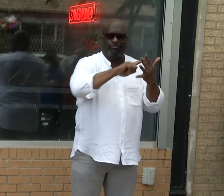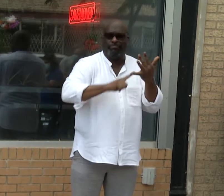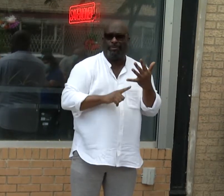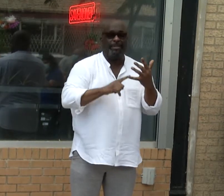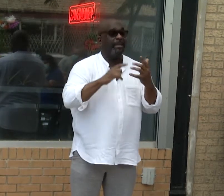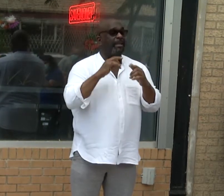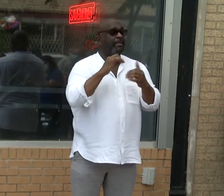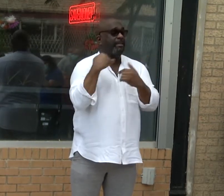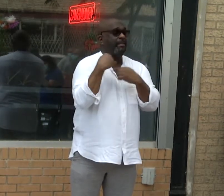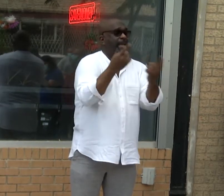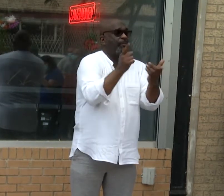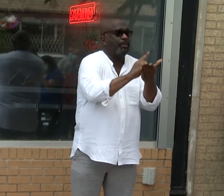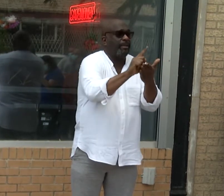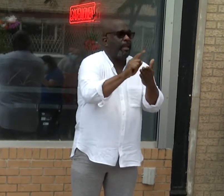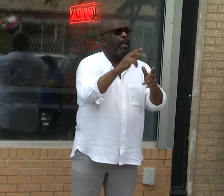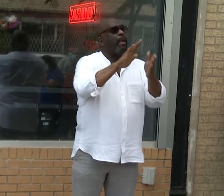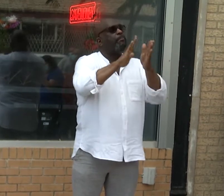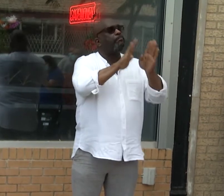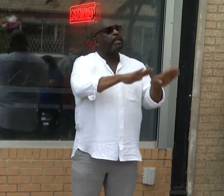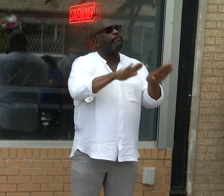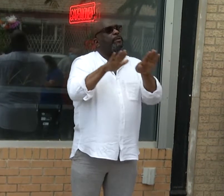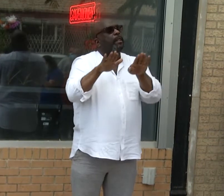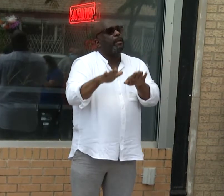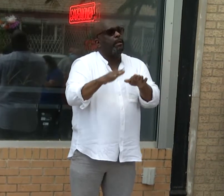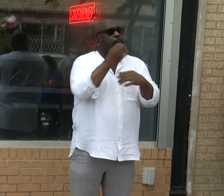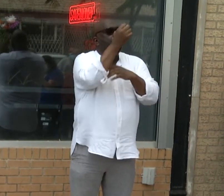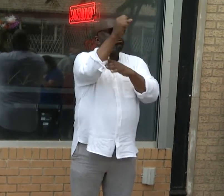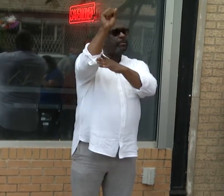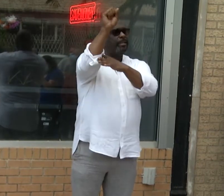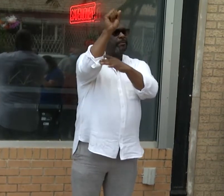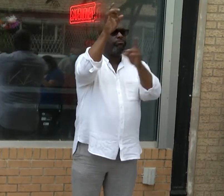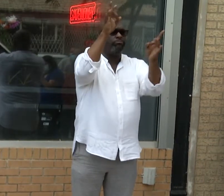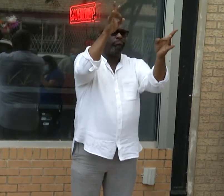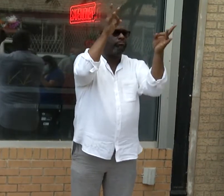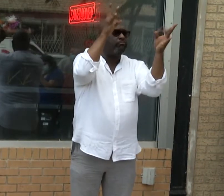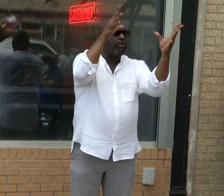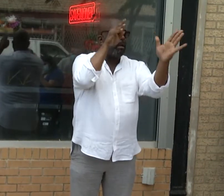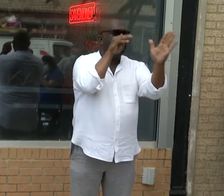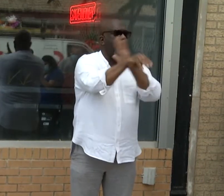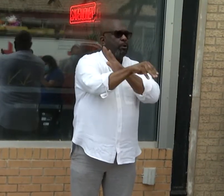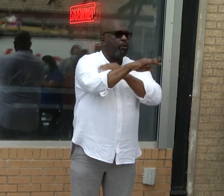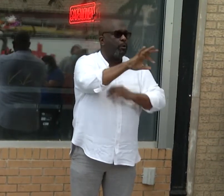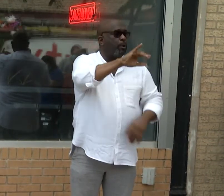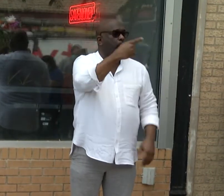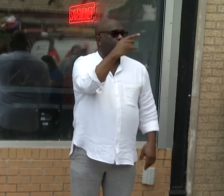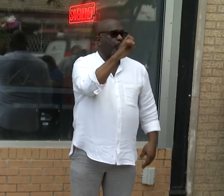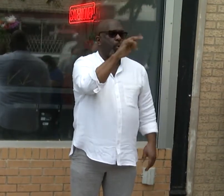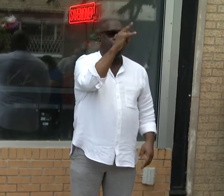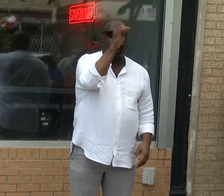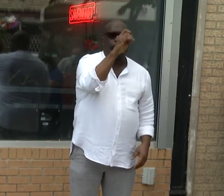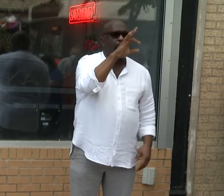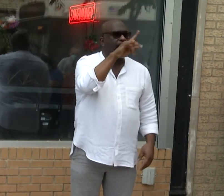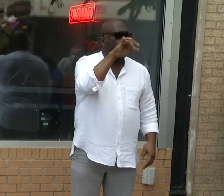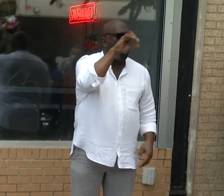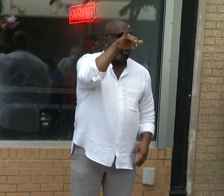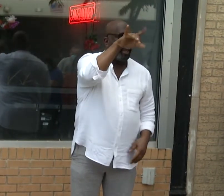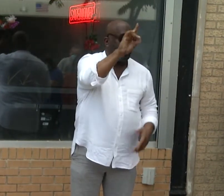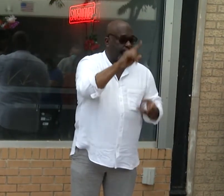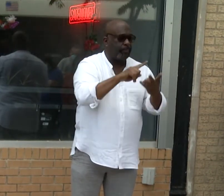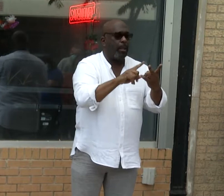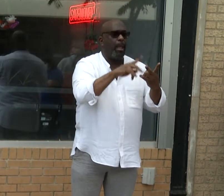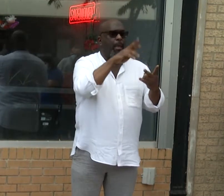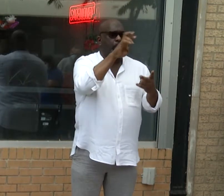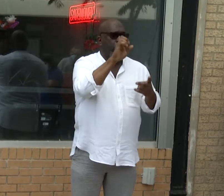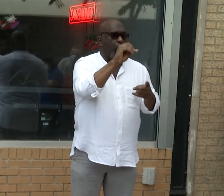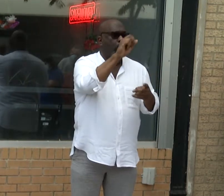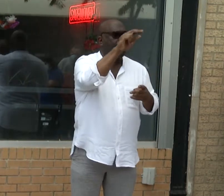peacefully protesting the recent horrific murders of George Floyd, Breonna Taylor,